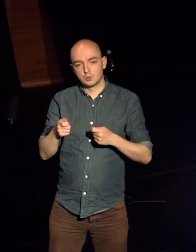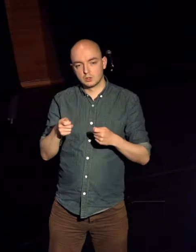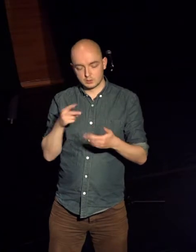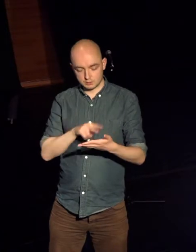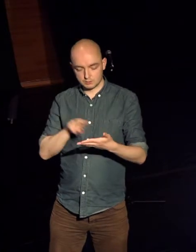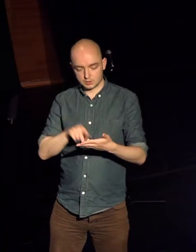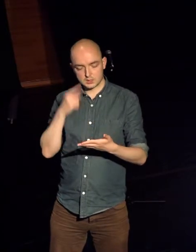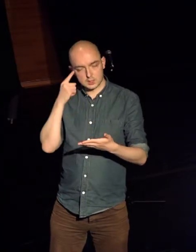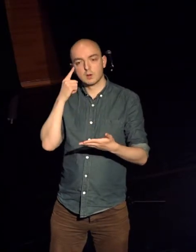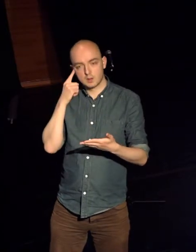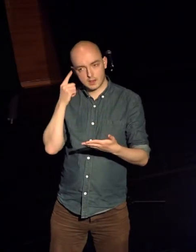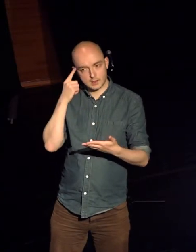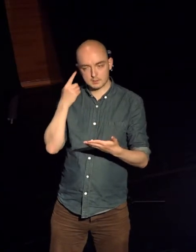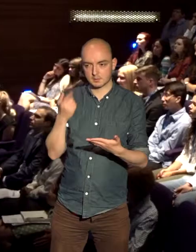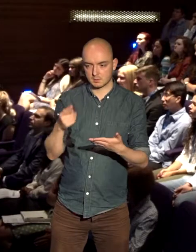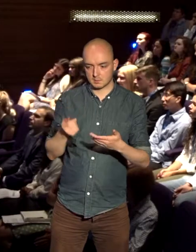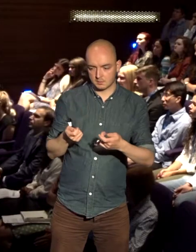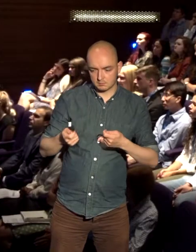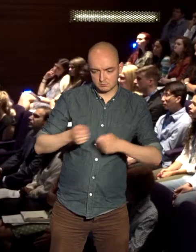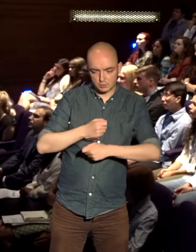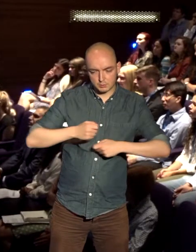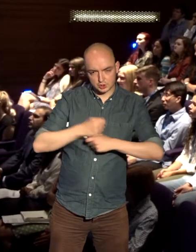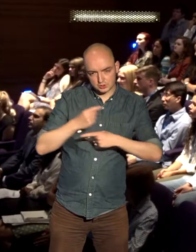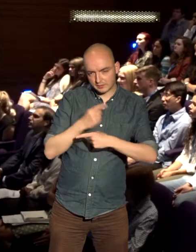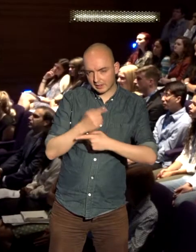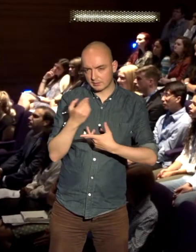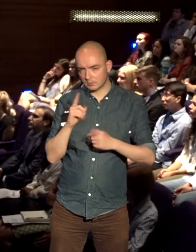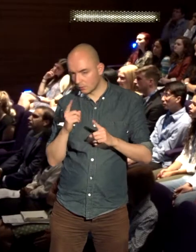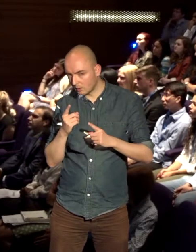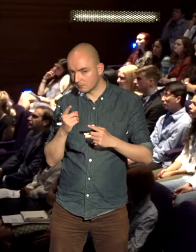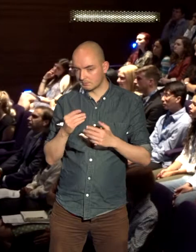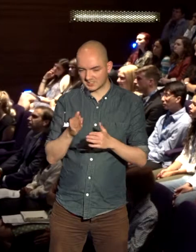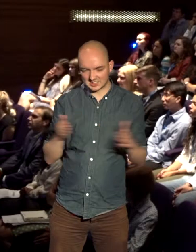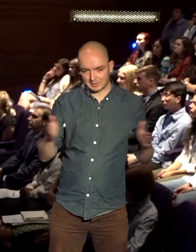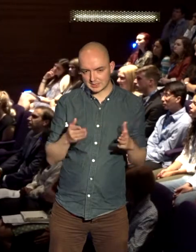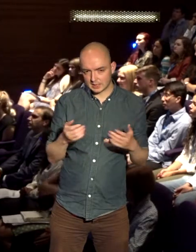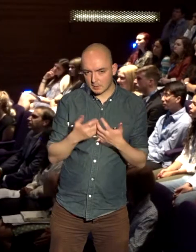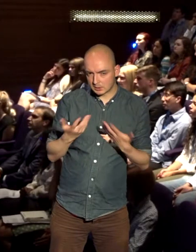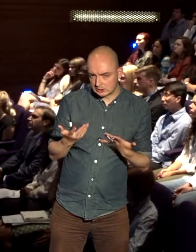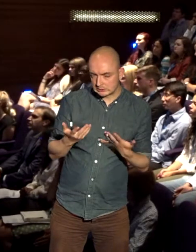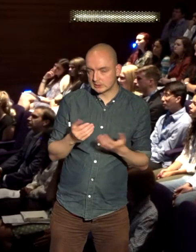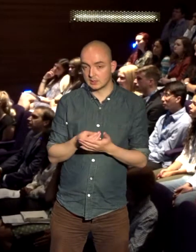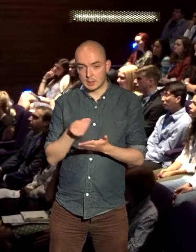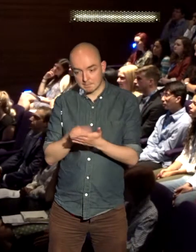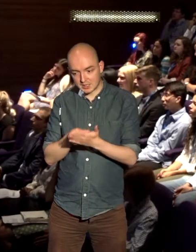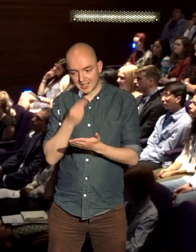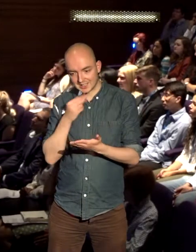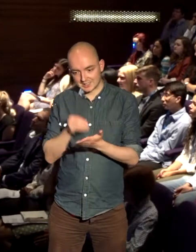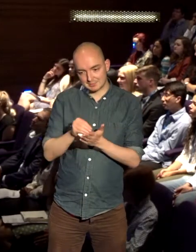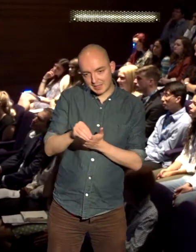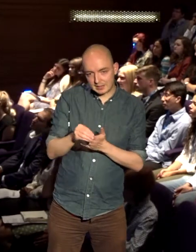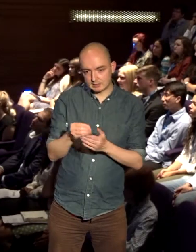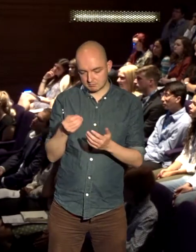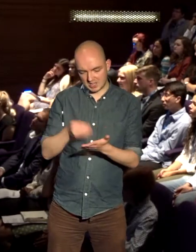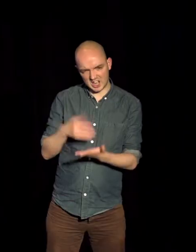be. I know everything about the system, okay? And that means I know exactly how much money I need to spend to avoid this